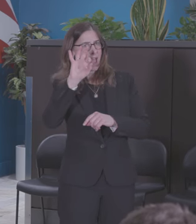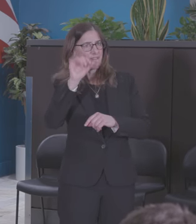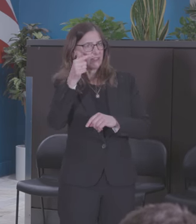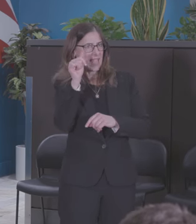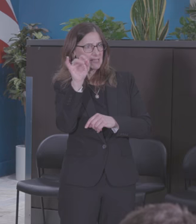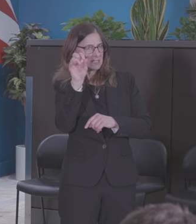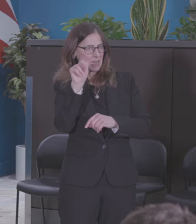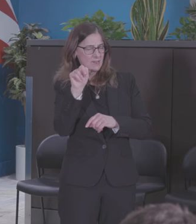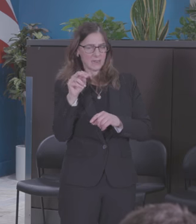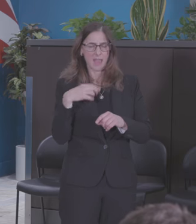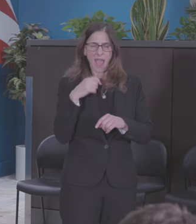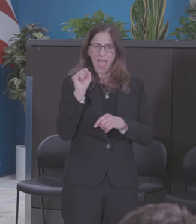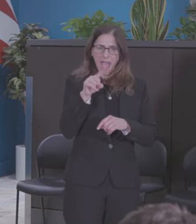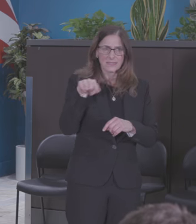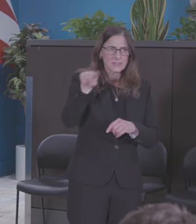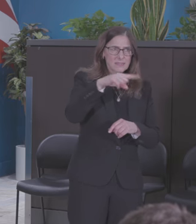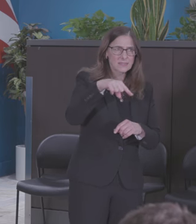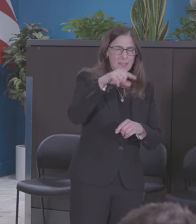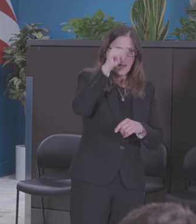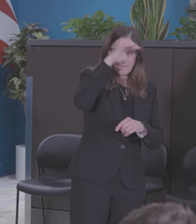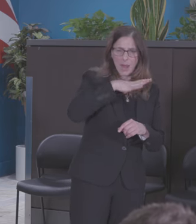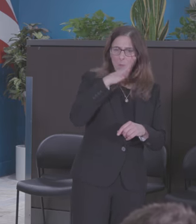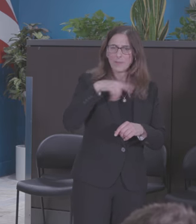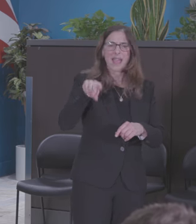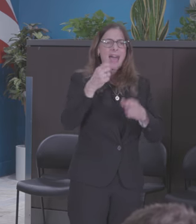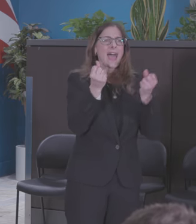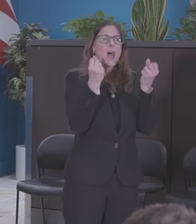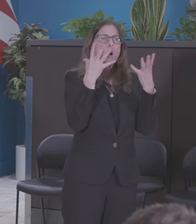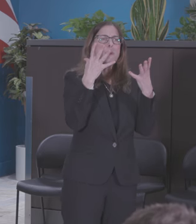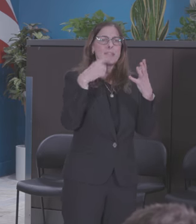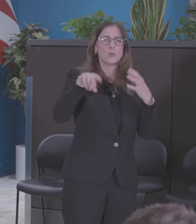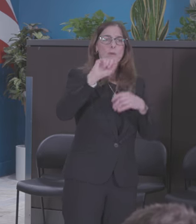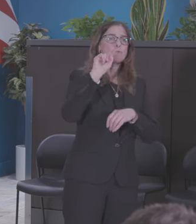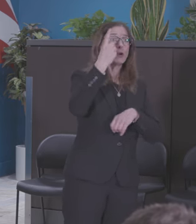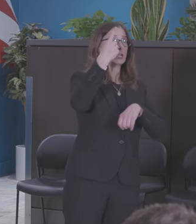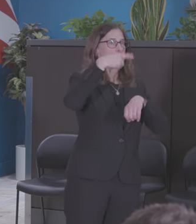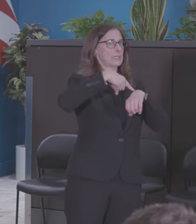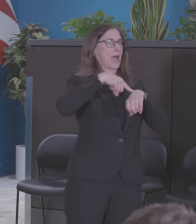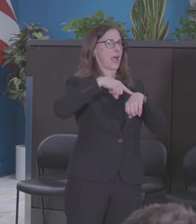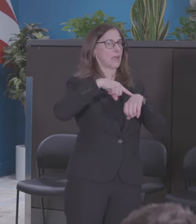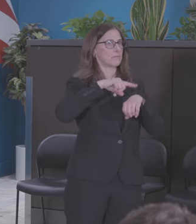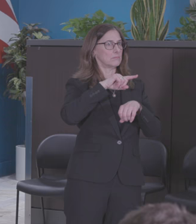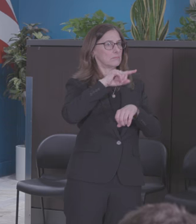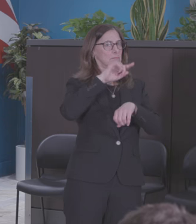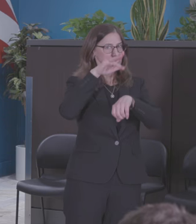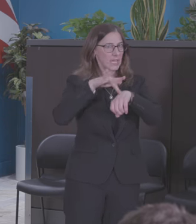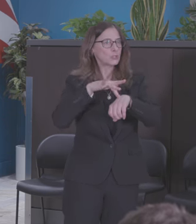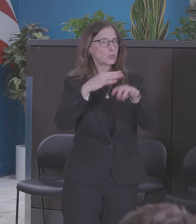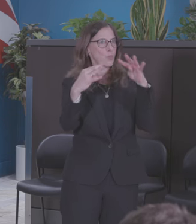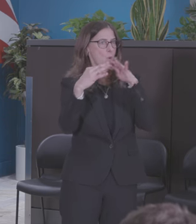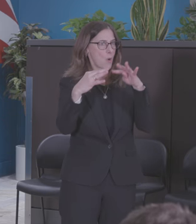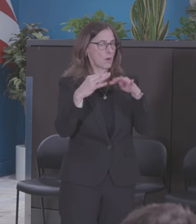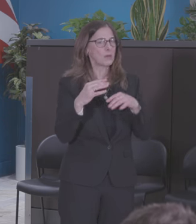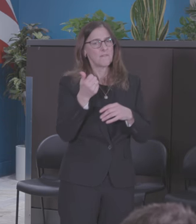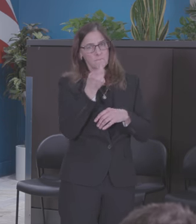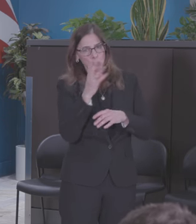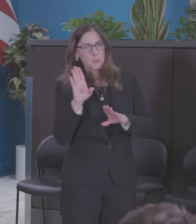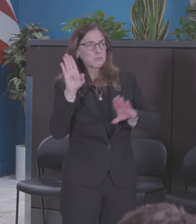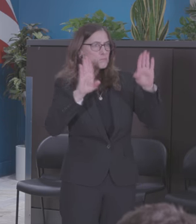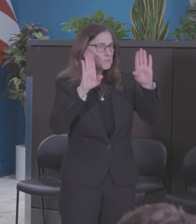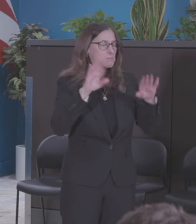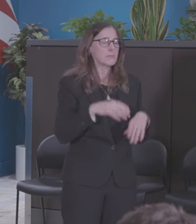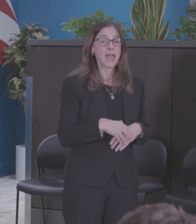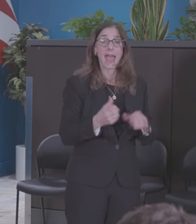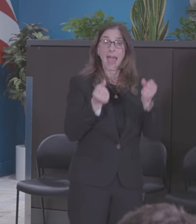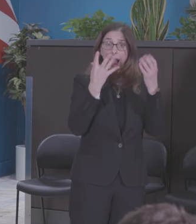you on? And I said, how many here are on their first tour? And a few of them raised their hand. How many are on their second tour? And a